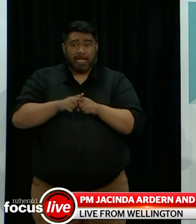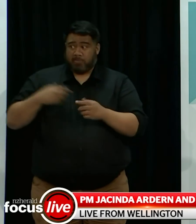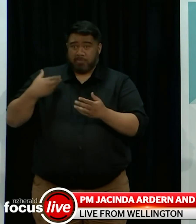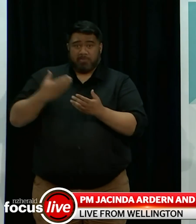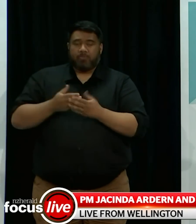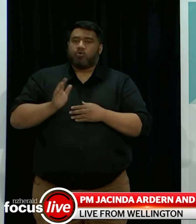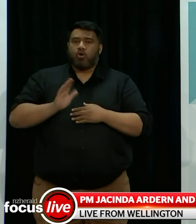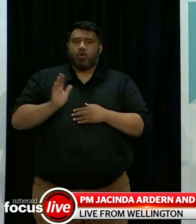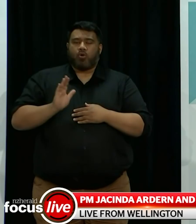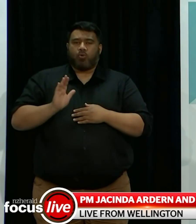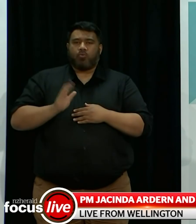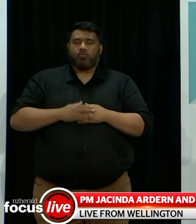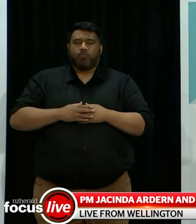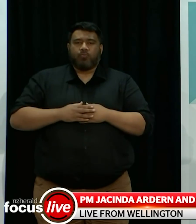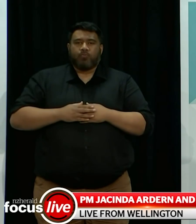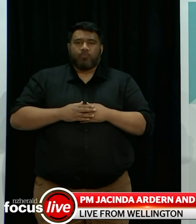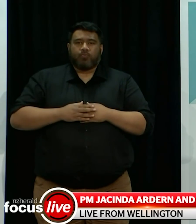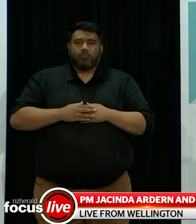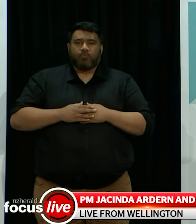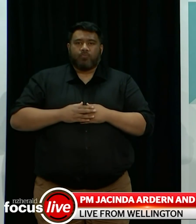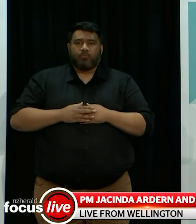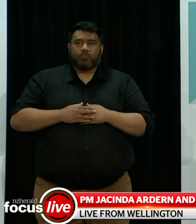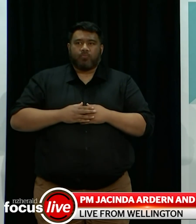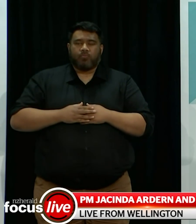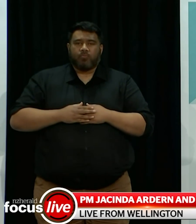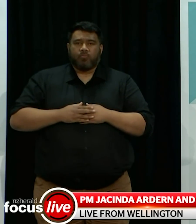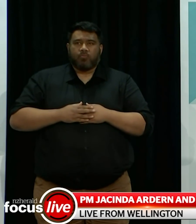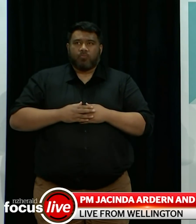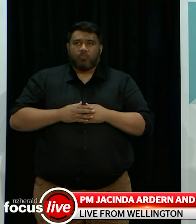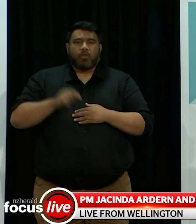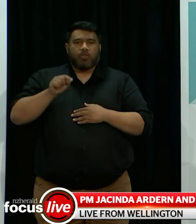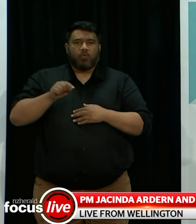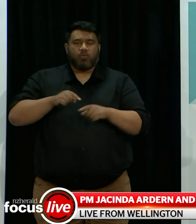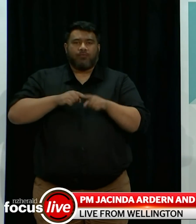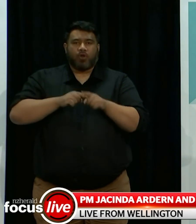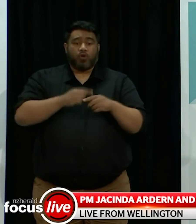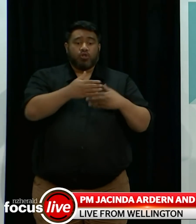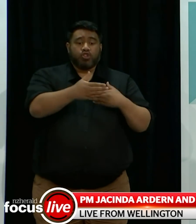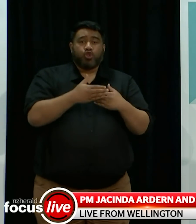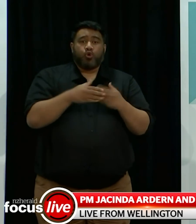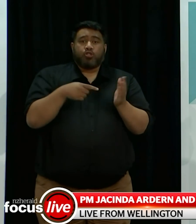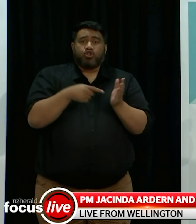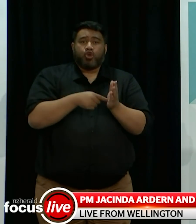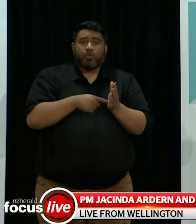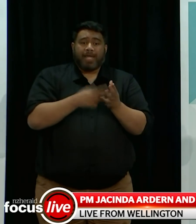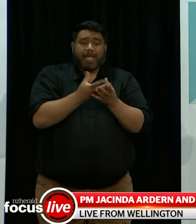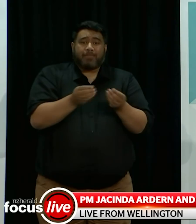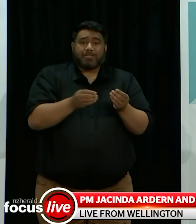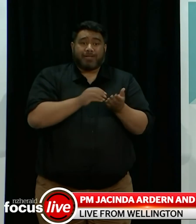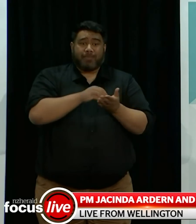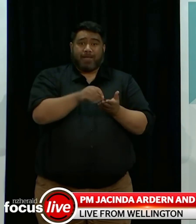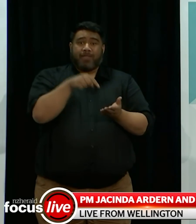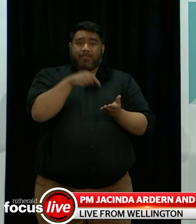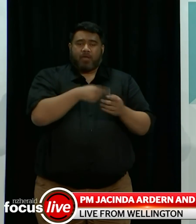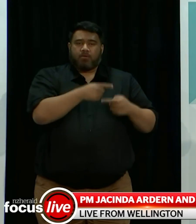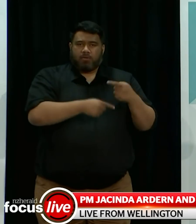is beyond the leave support scheme and the short-term absence payment. On those, I can confirm that they will be available to